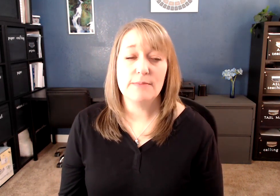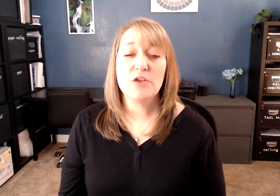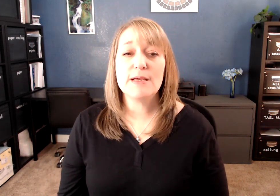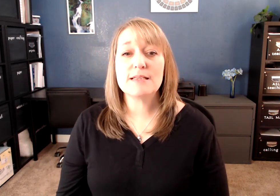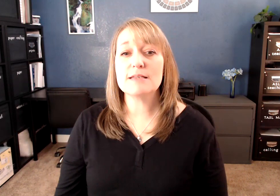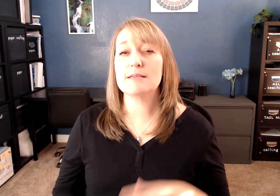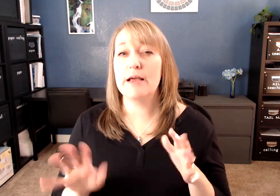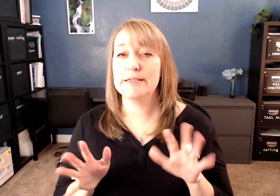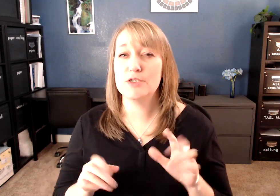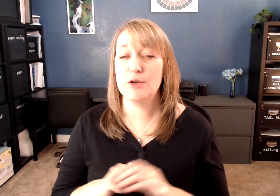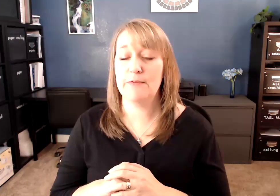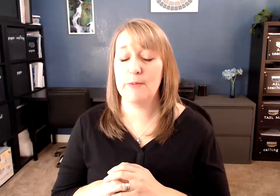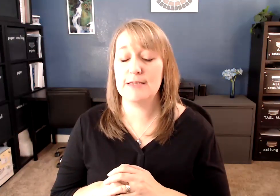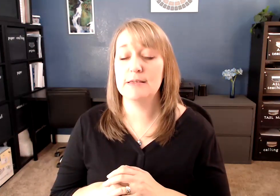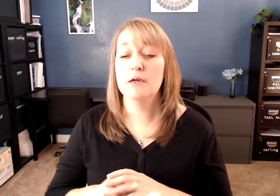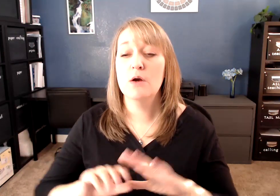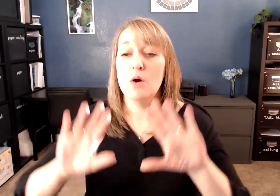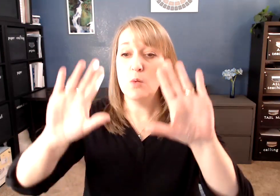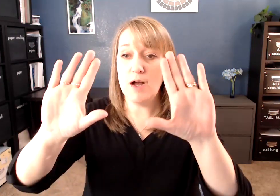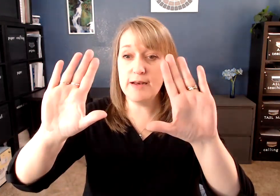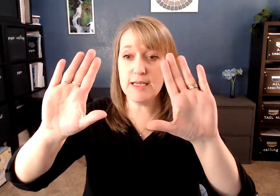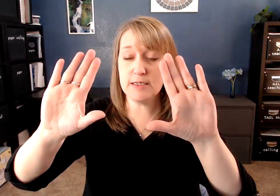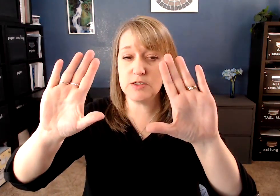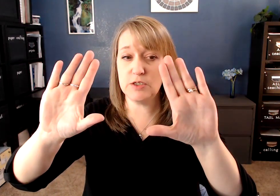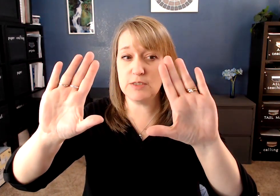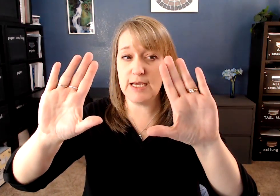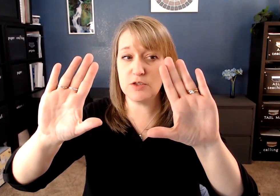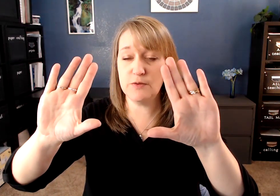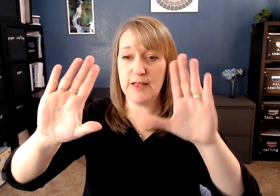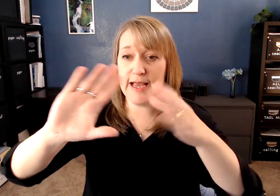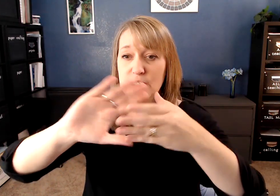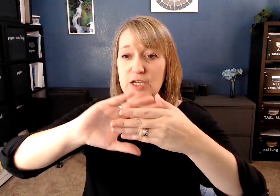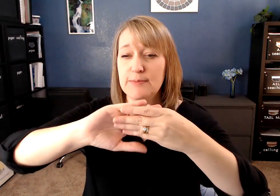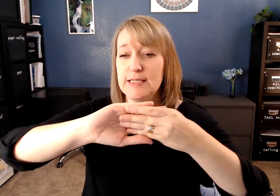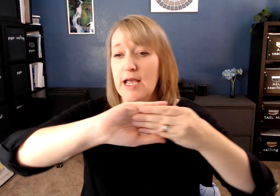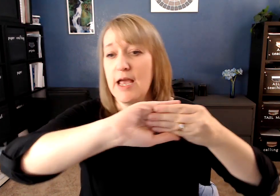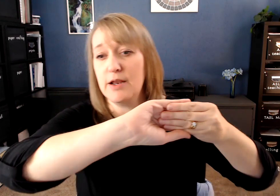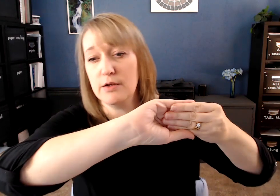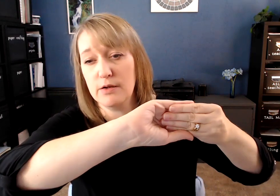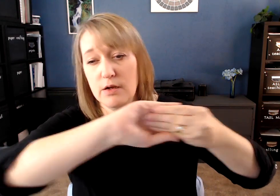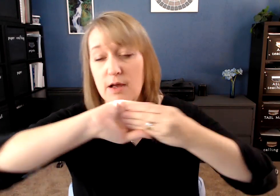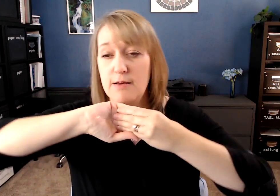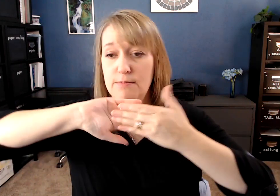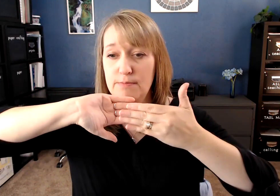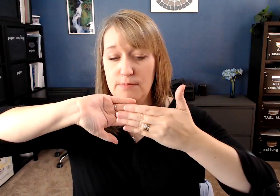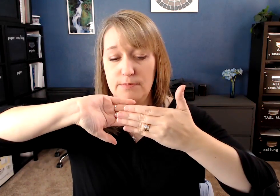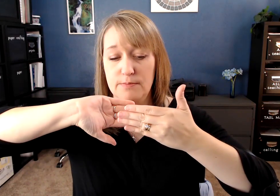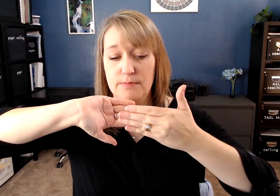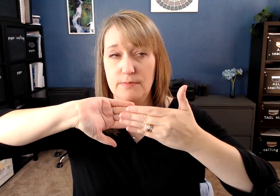And you may see this signed 2 different ways. One is to take 2 flat hand shapes and you